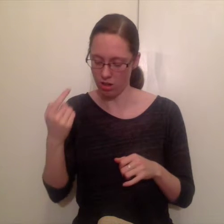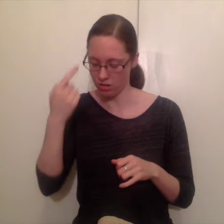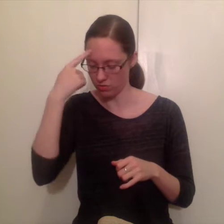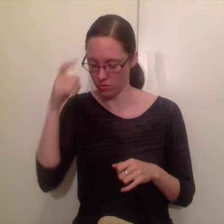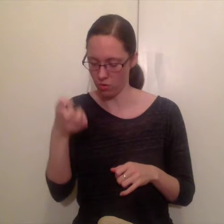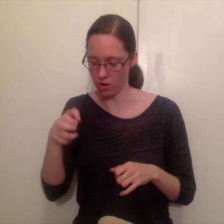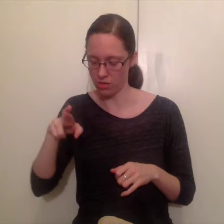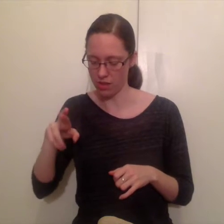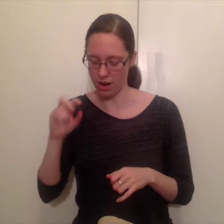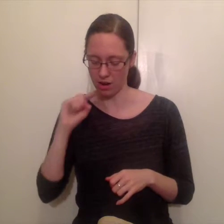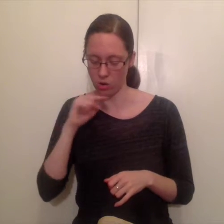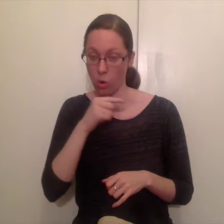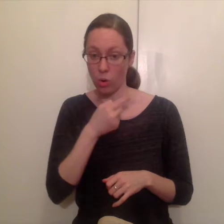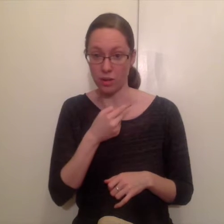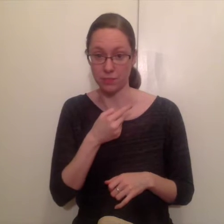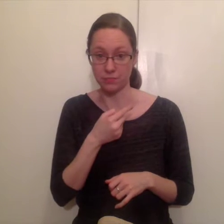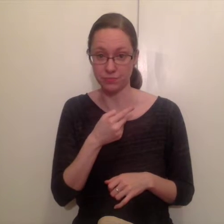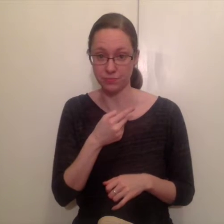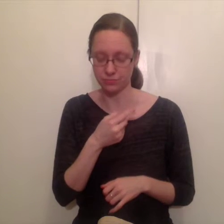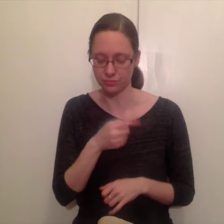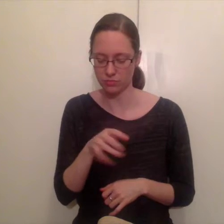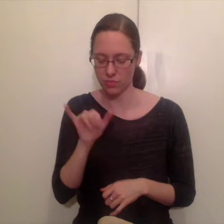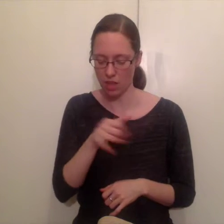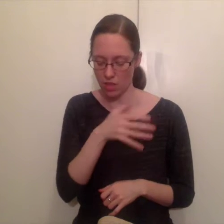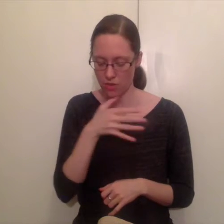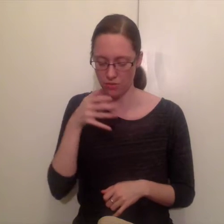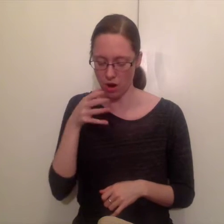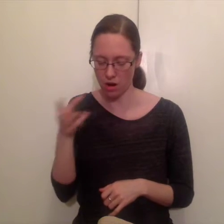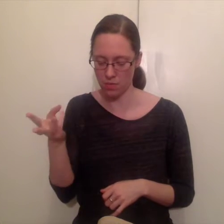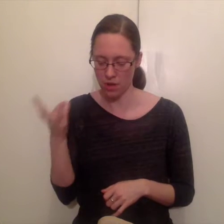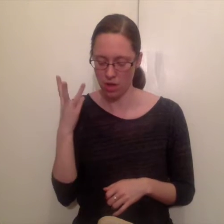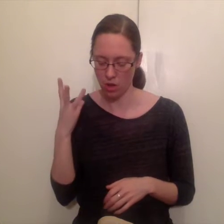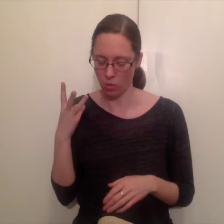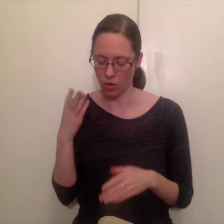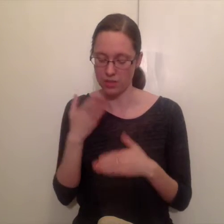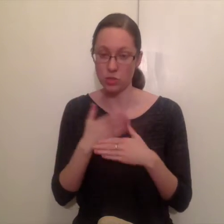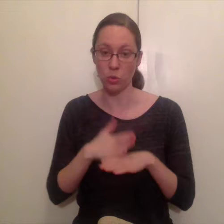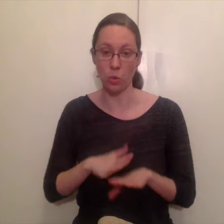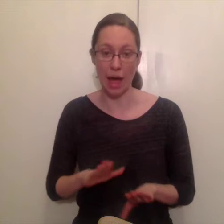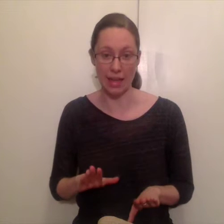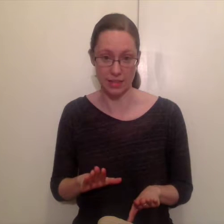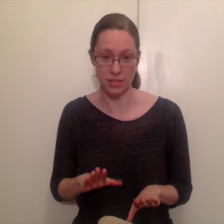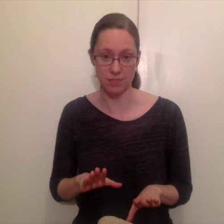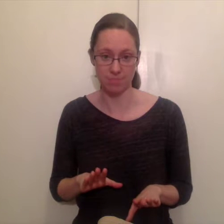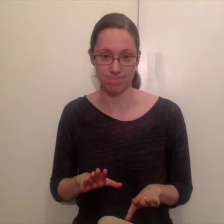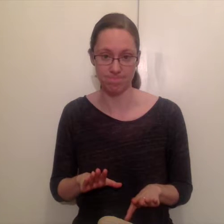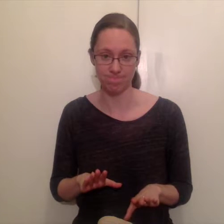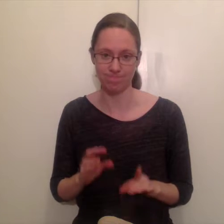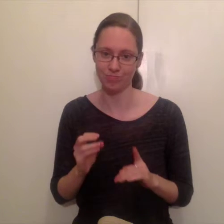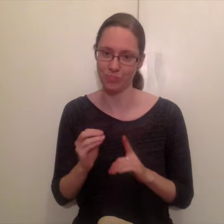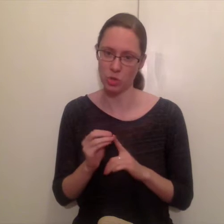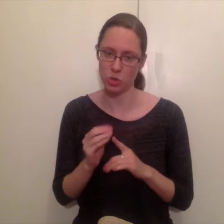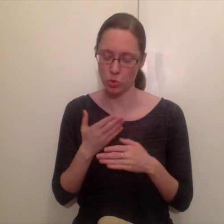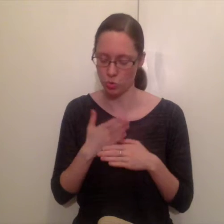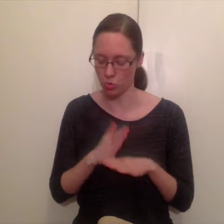called for their corn. The farm was quiet. Too